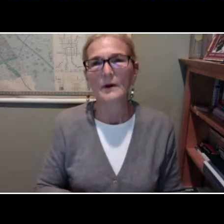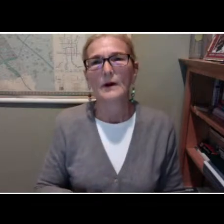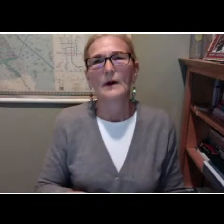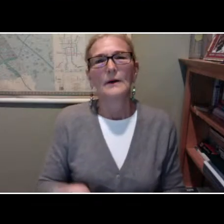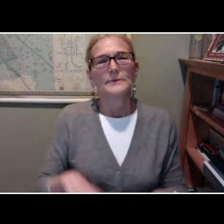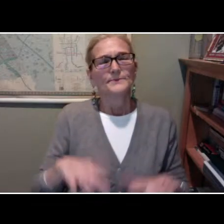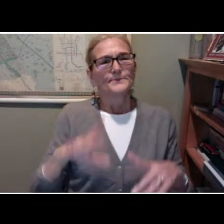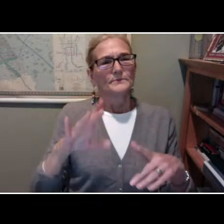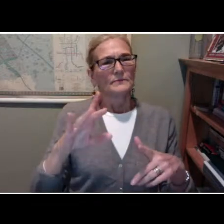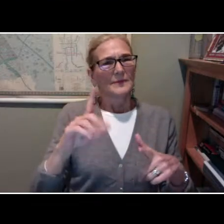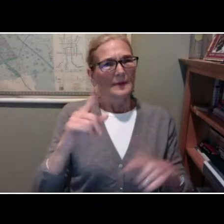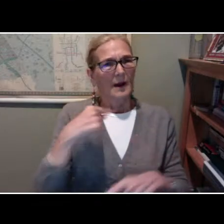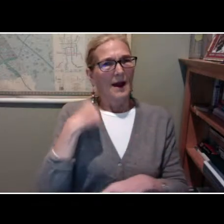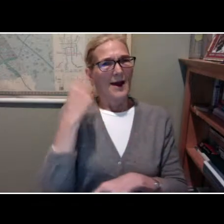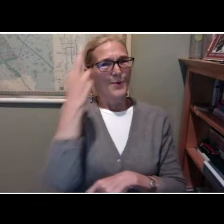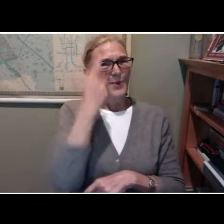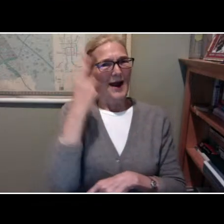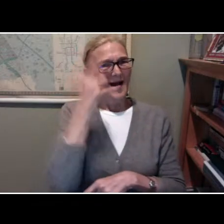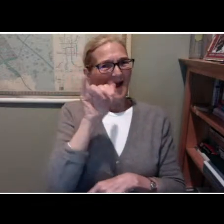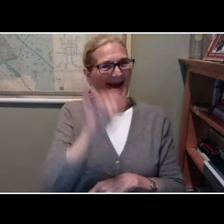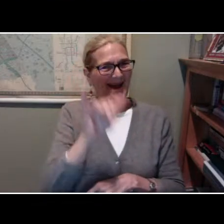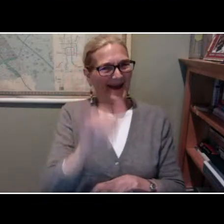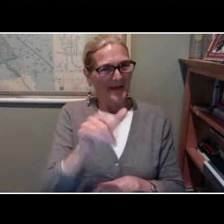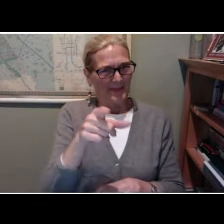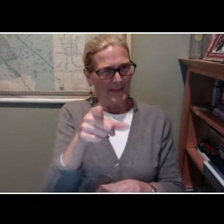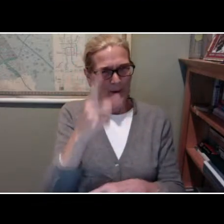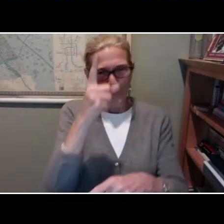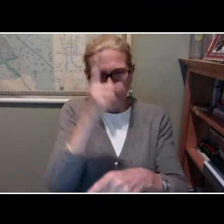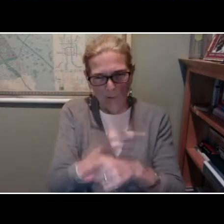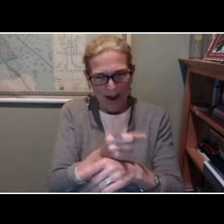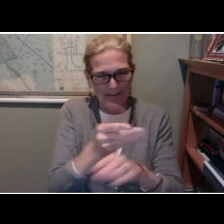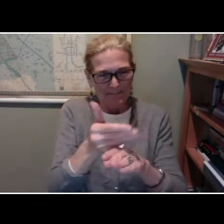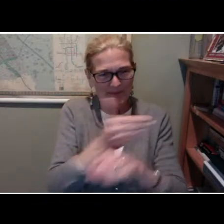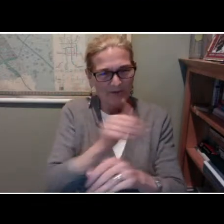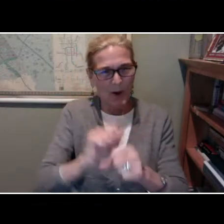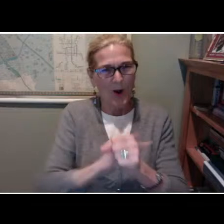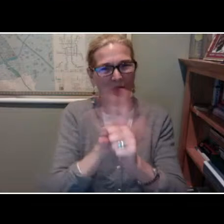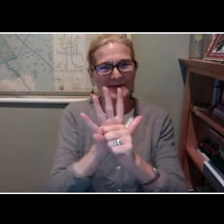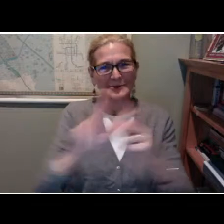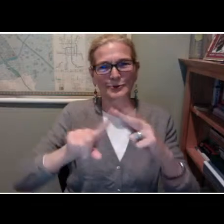California Association of the Deaf website if you want a copy of the report.